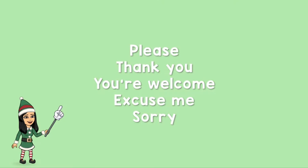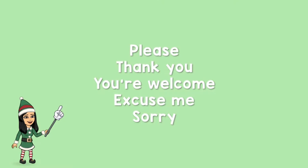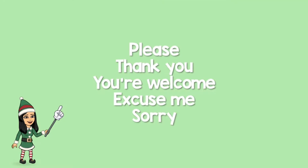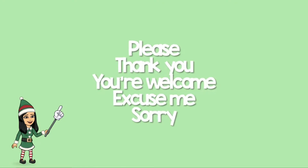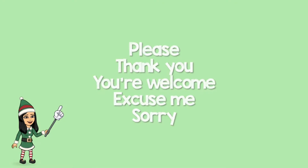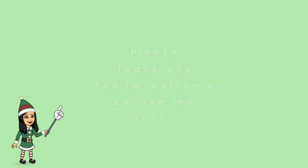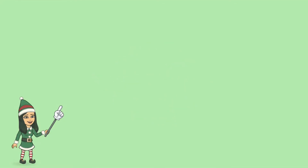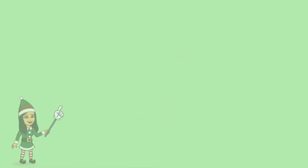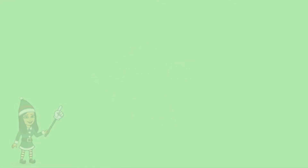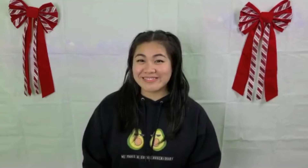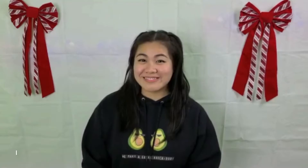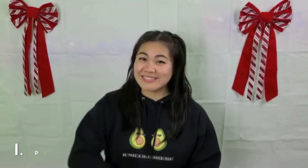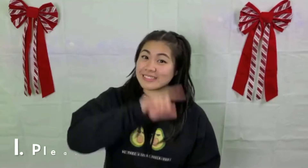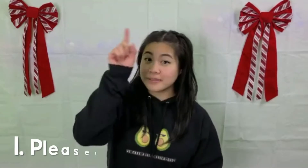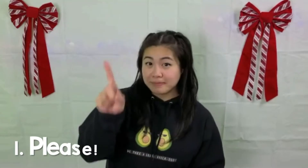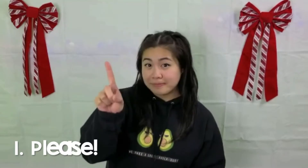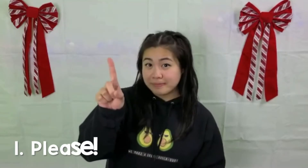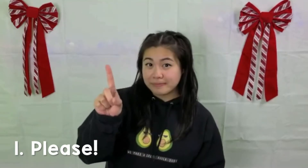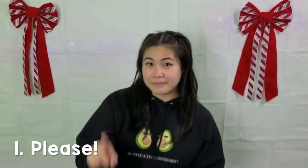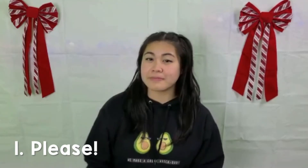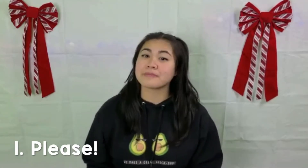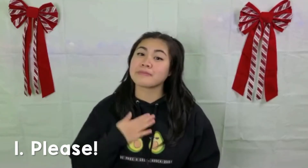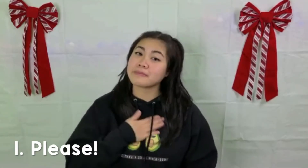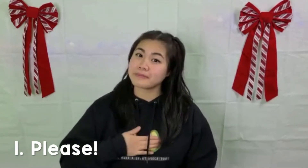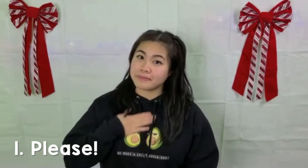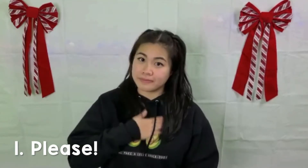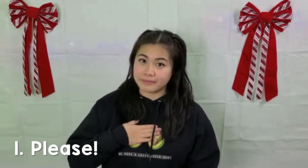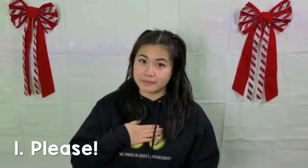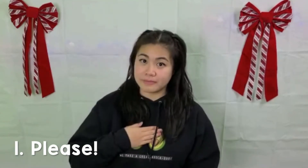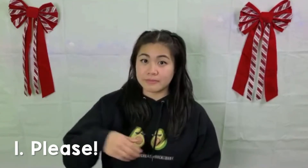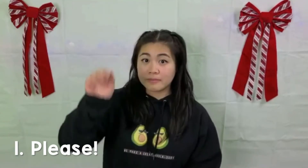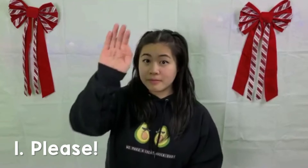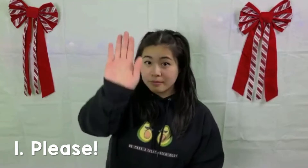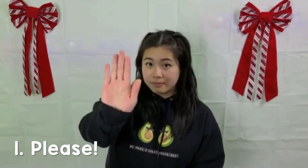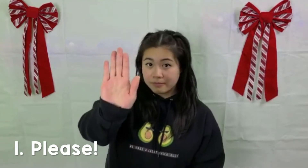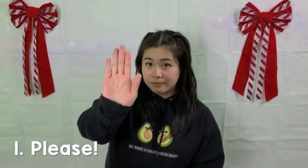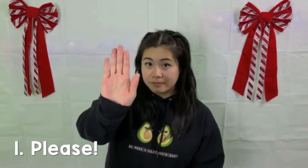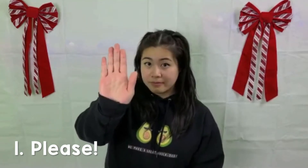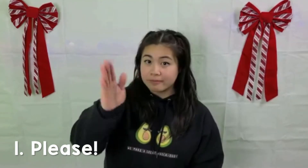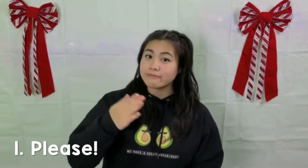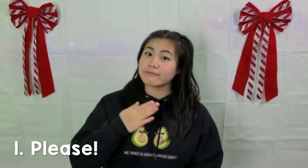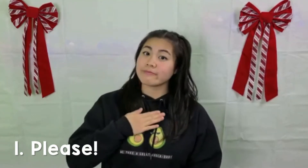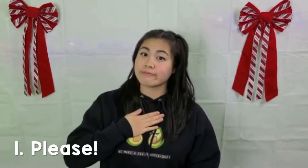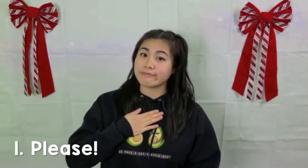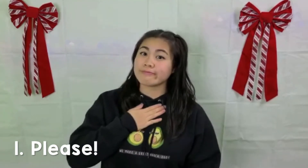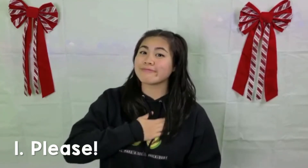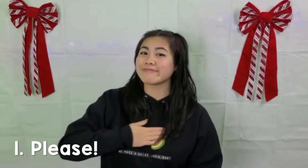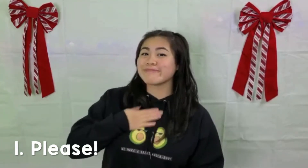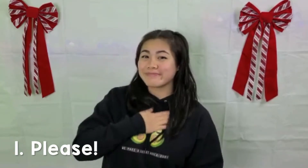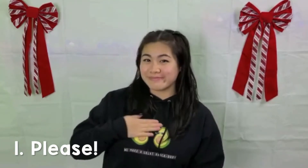sorry. The first one is please. You're going to put your hand out, put it on your chest, rub it in a